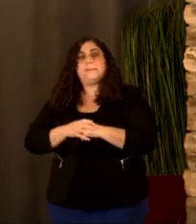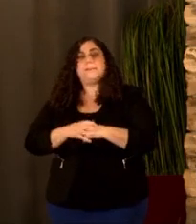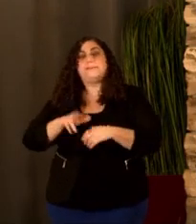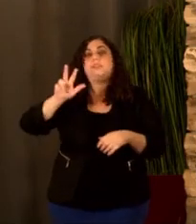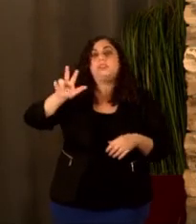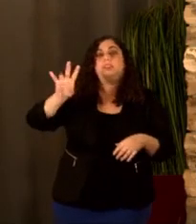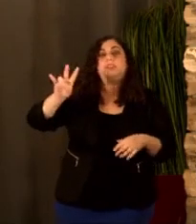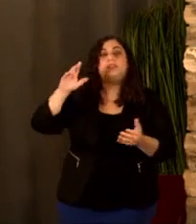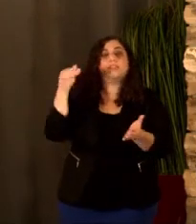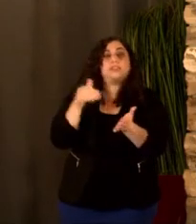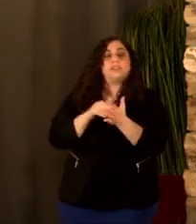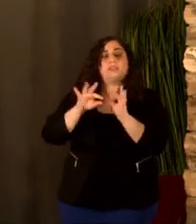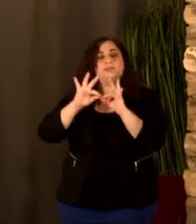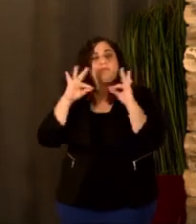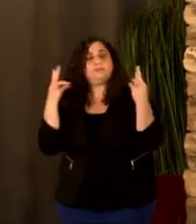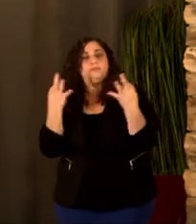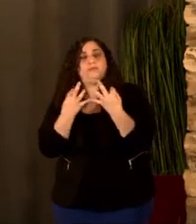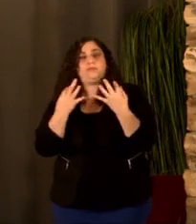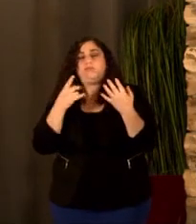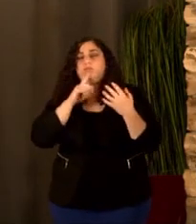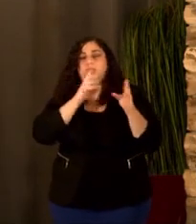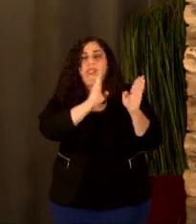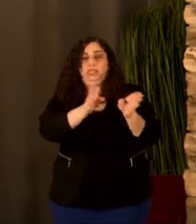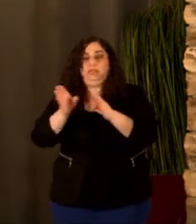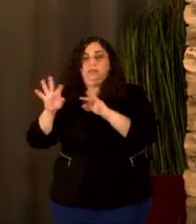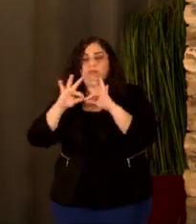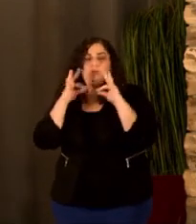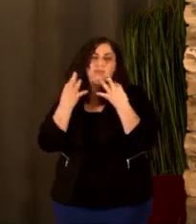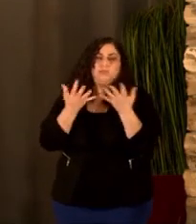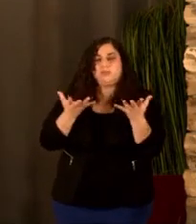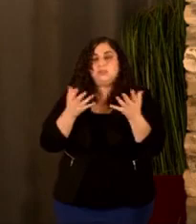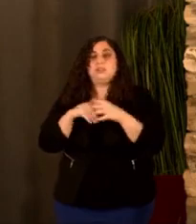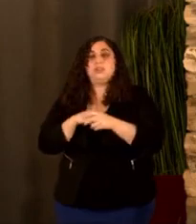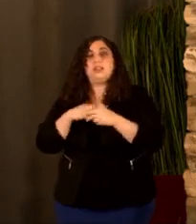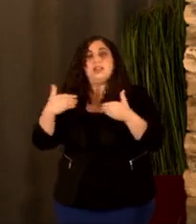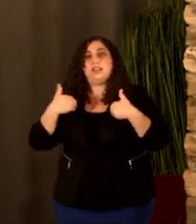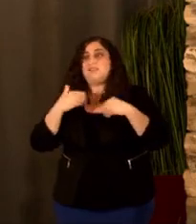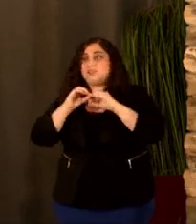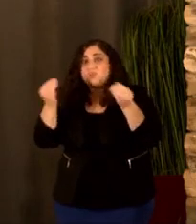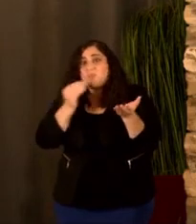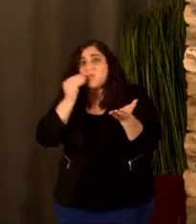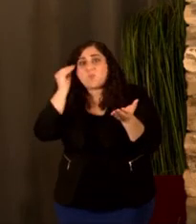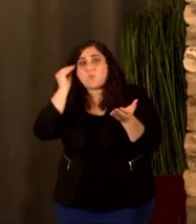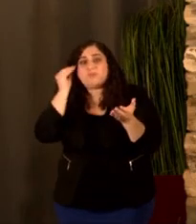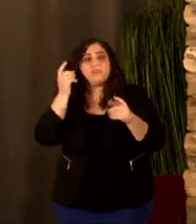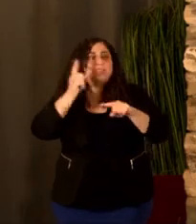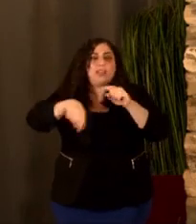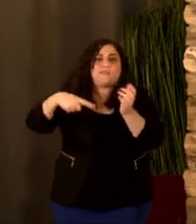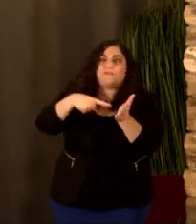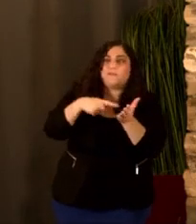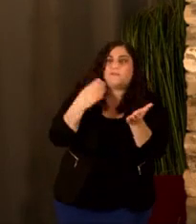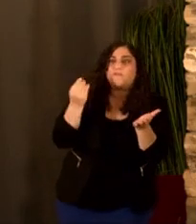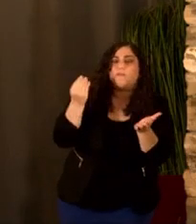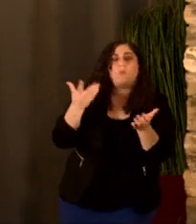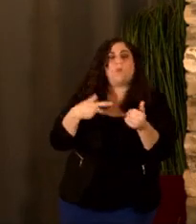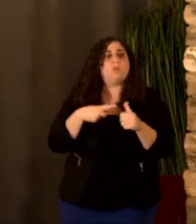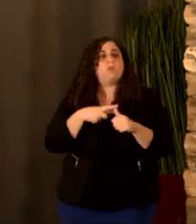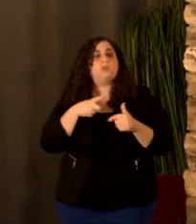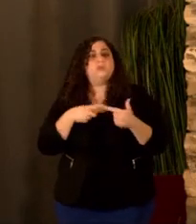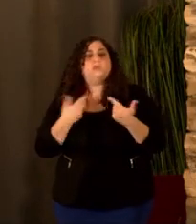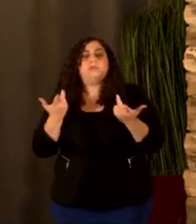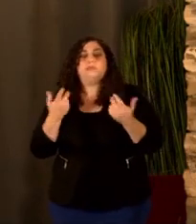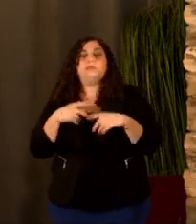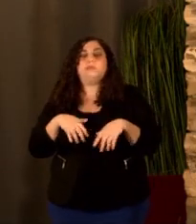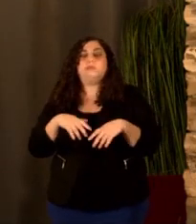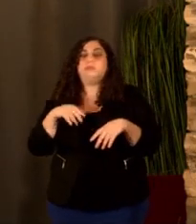that are unhoused or homeless or in precarious positions, and that is an attainable